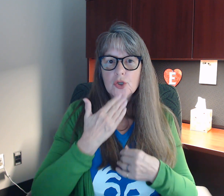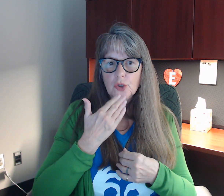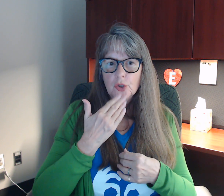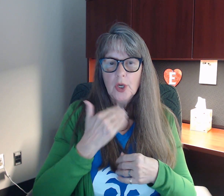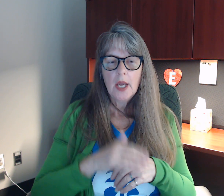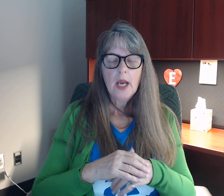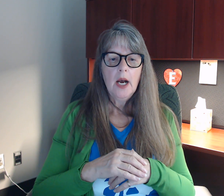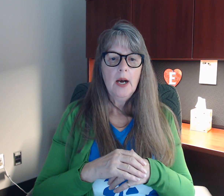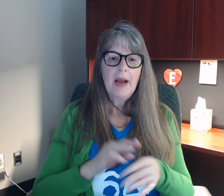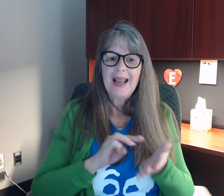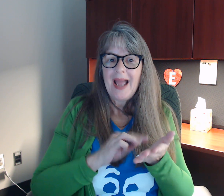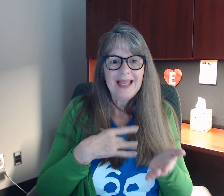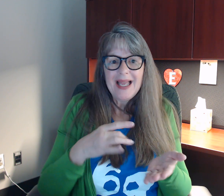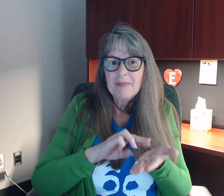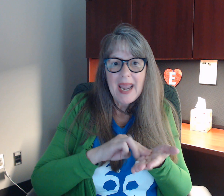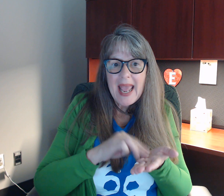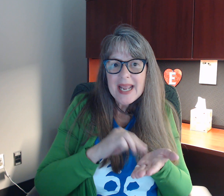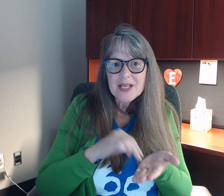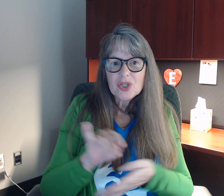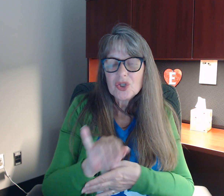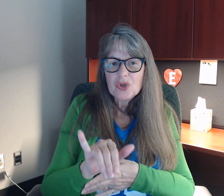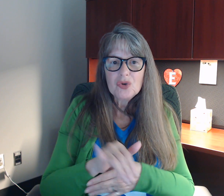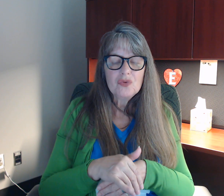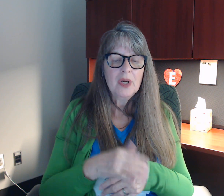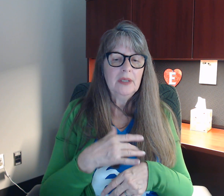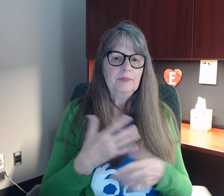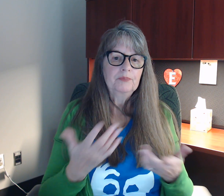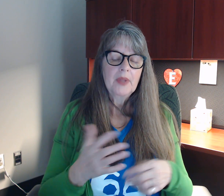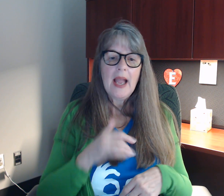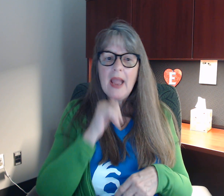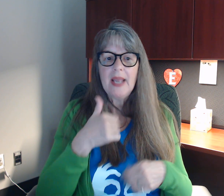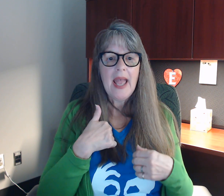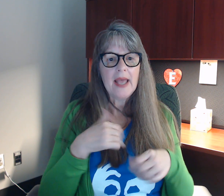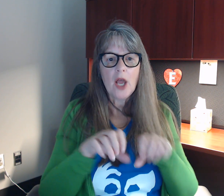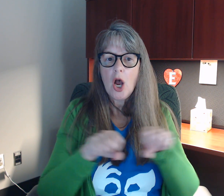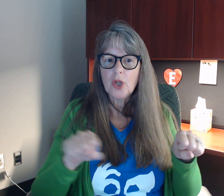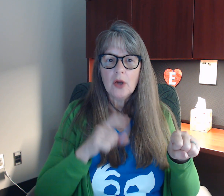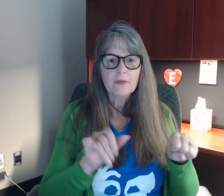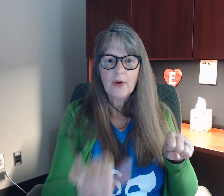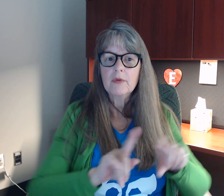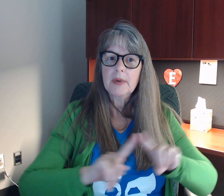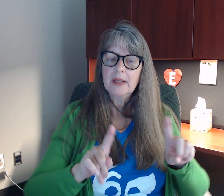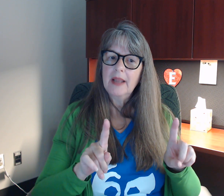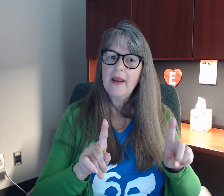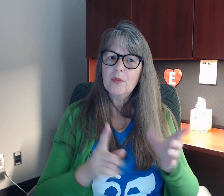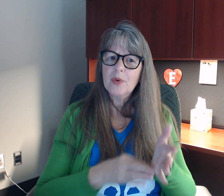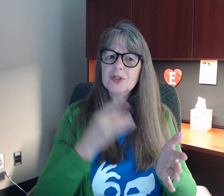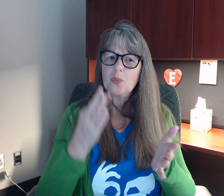sugar. I like mayonnaise too. I haven't had a hot dog in forever, but every once in a